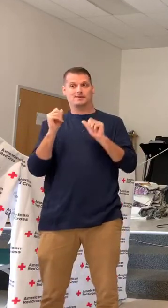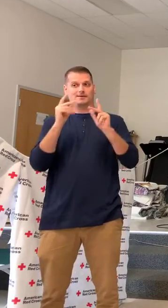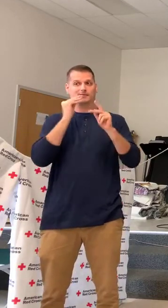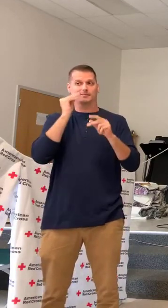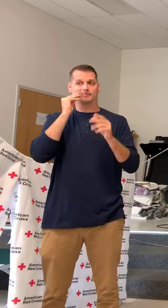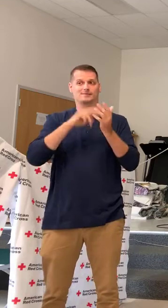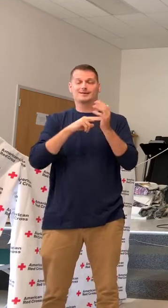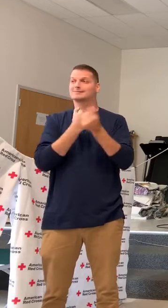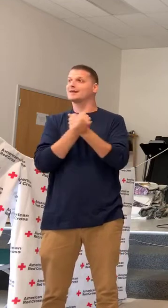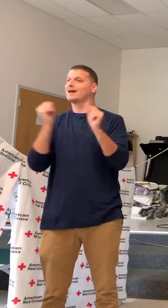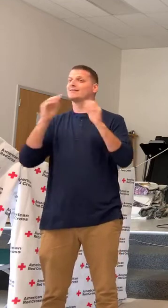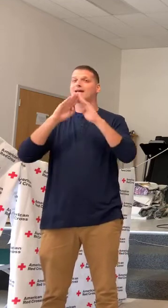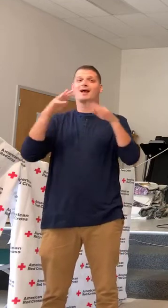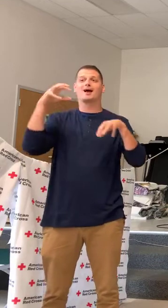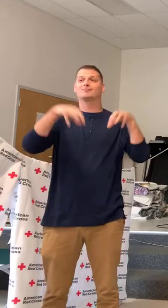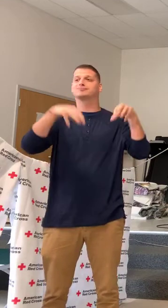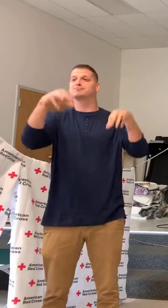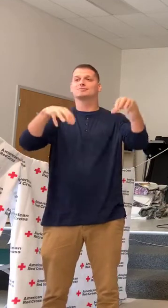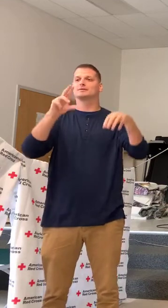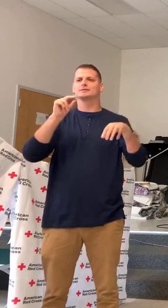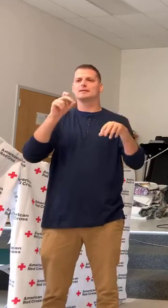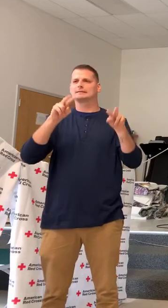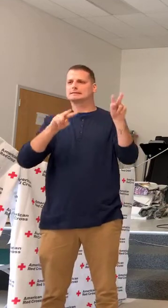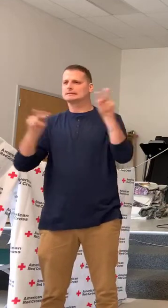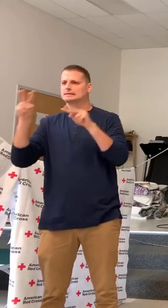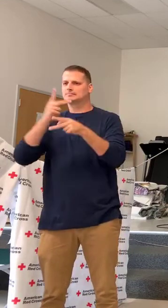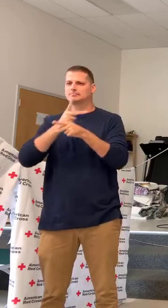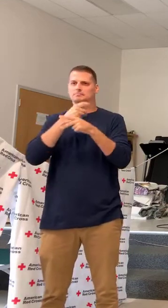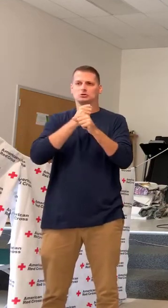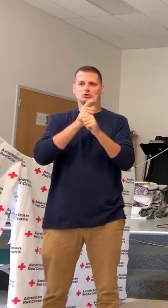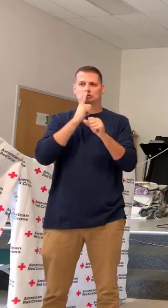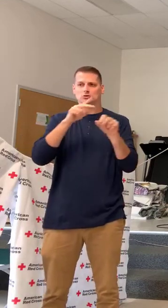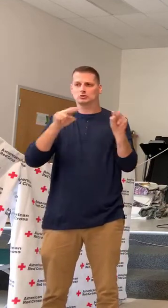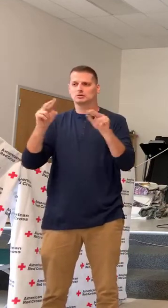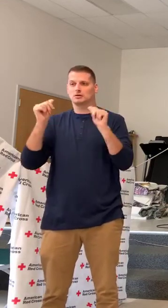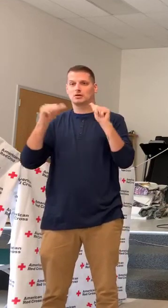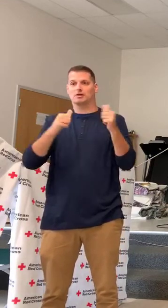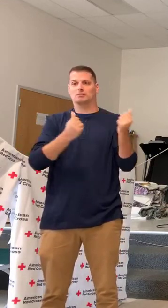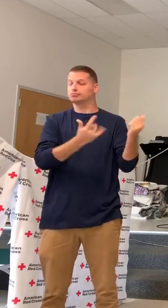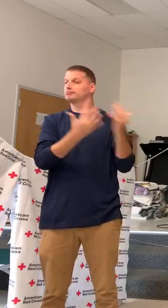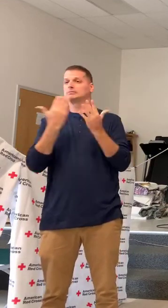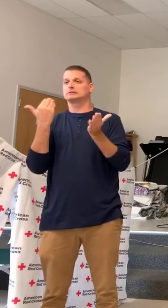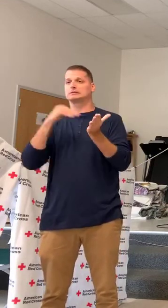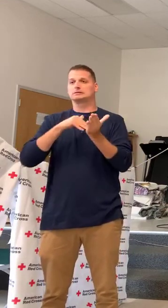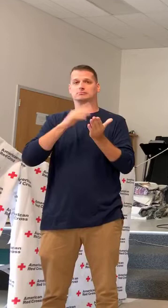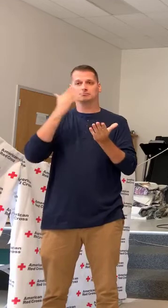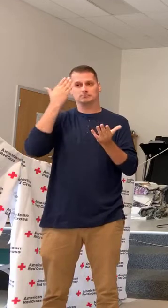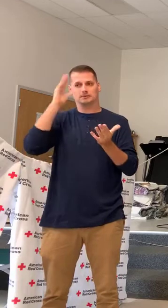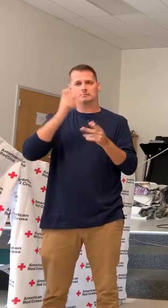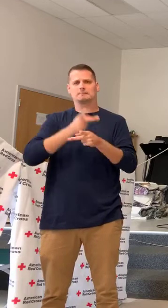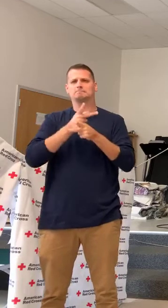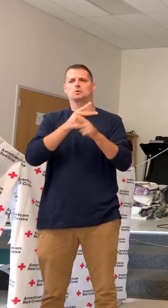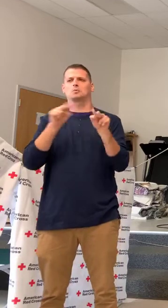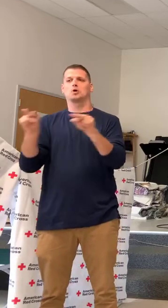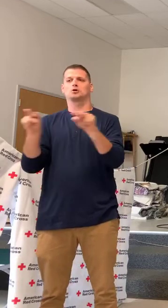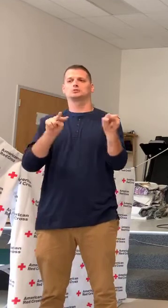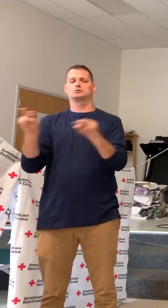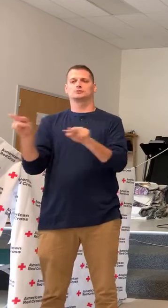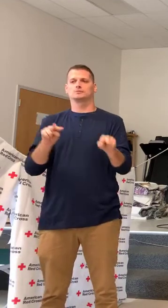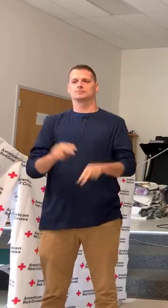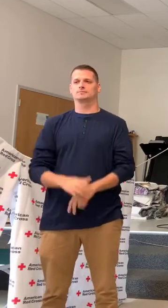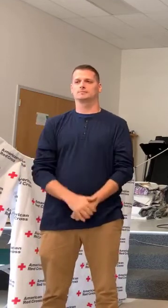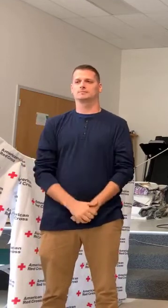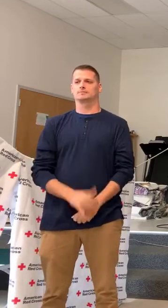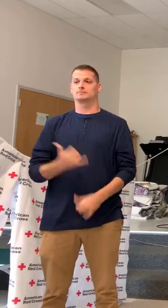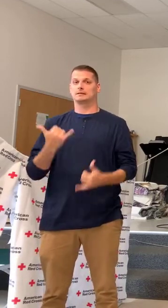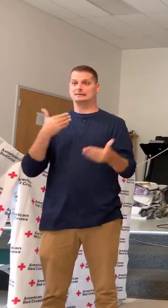let people back in? As a lifetime Alaskan, I know I look at it, it's coming up on September. People need to get back in